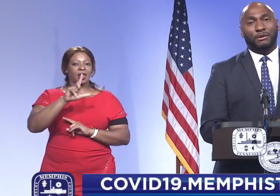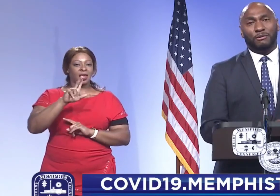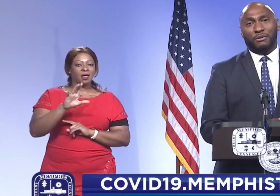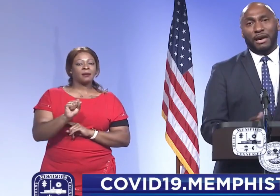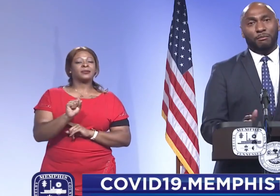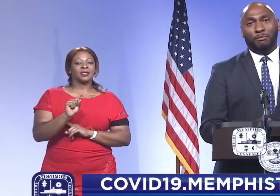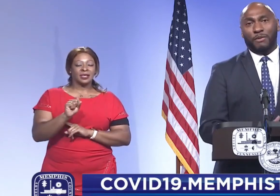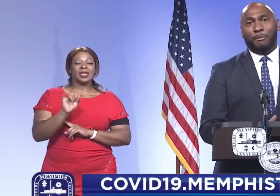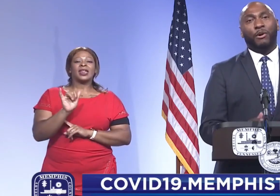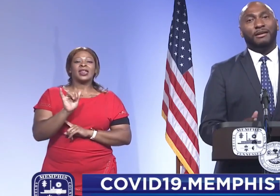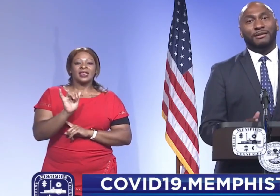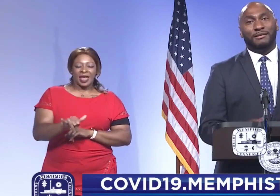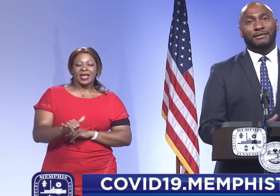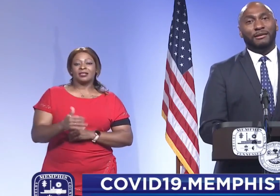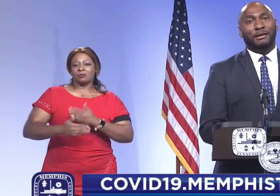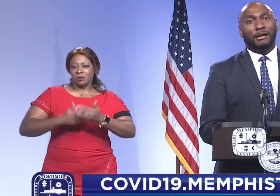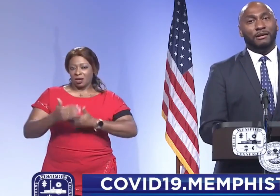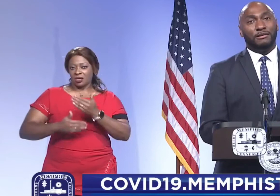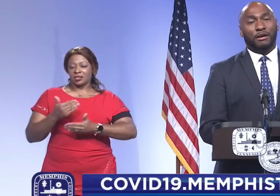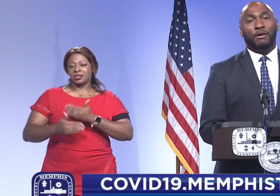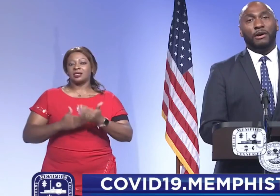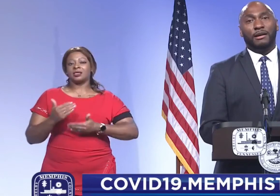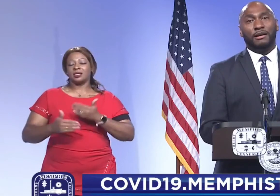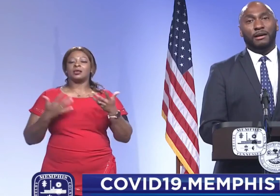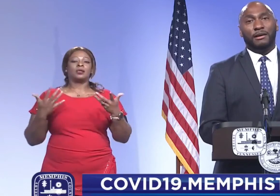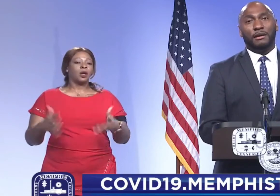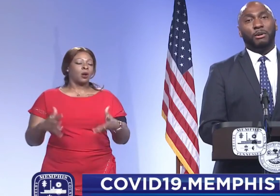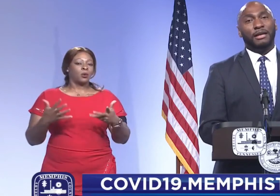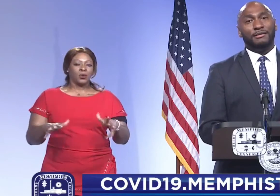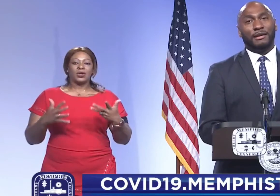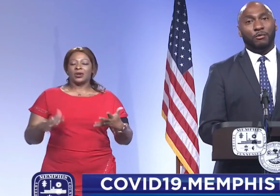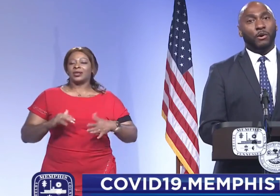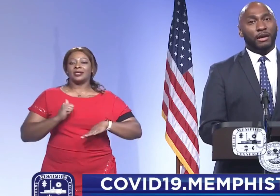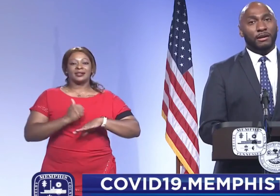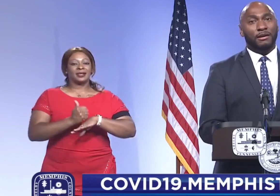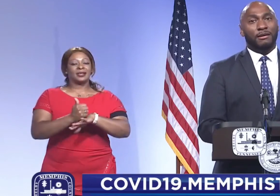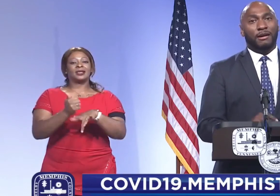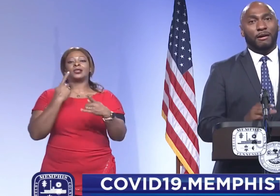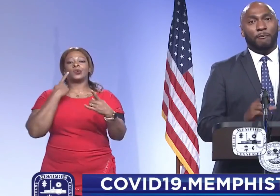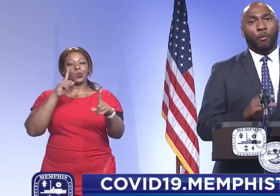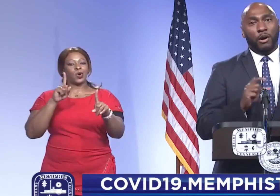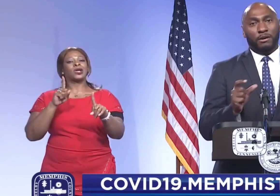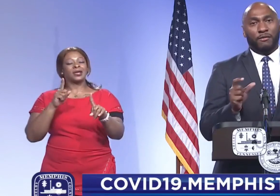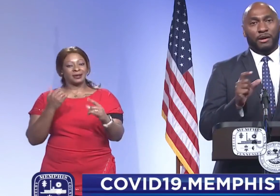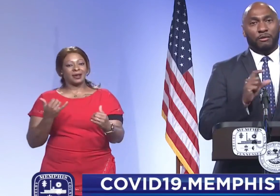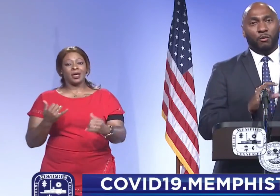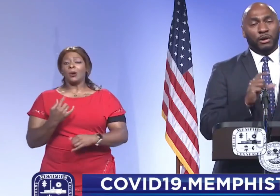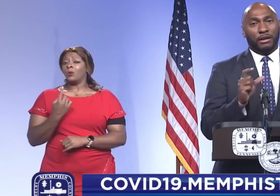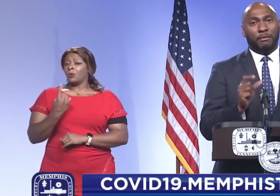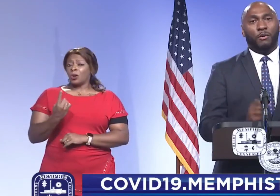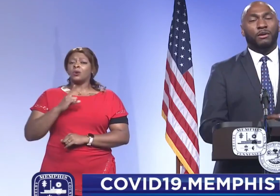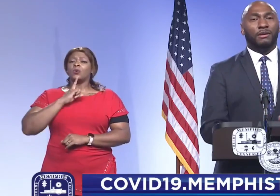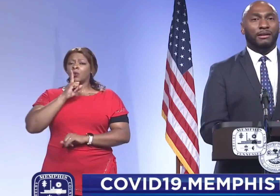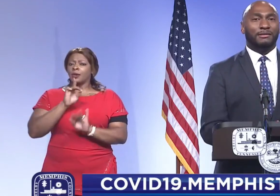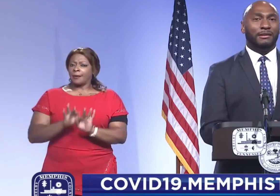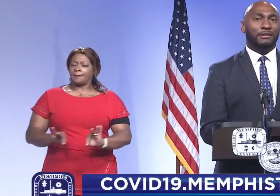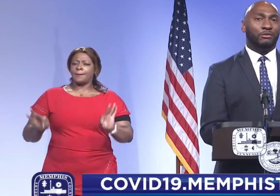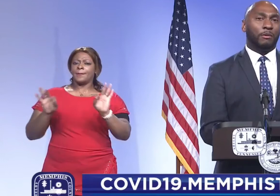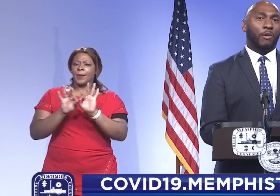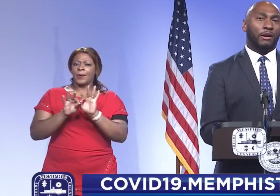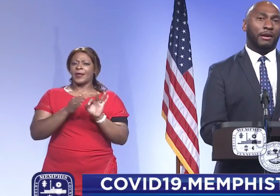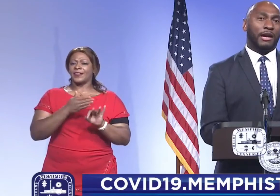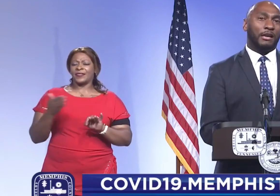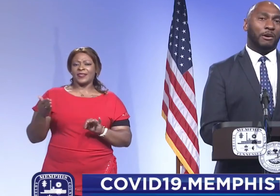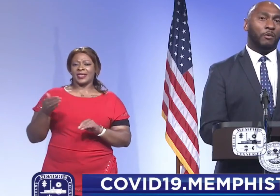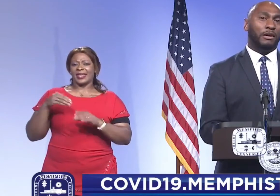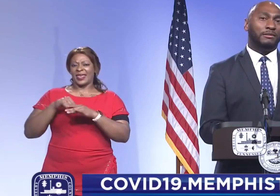So that process is already in place and working. One of the really important things in the